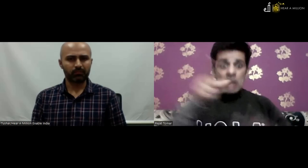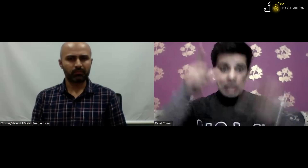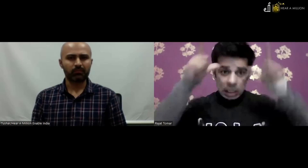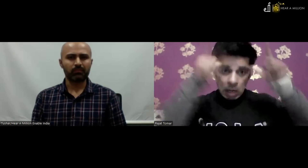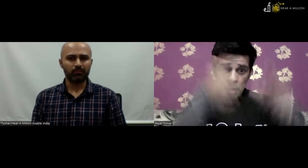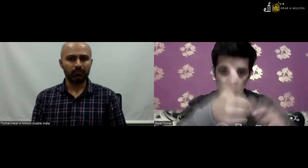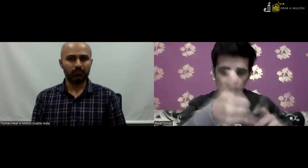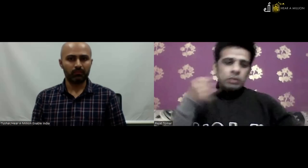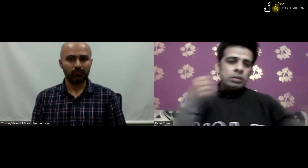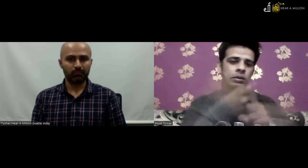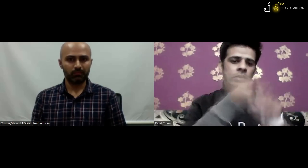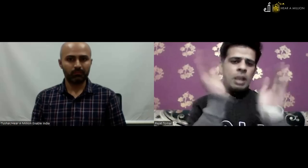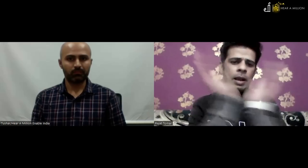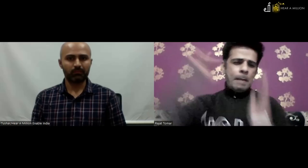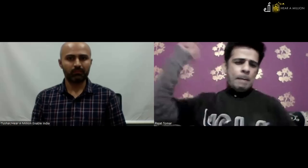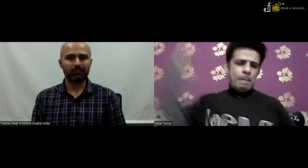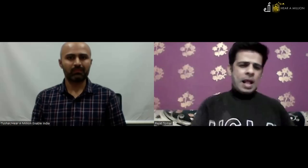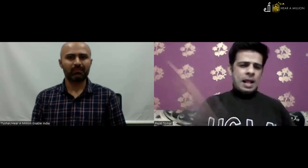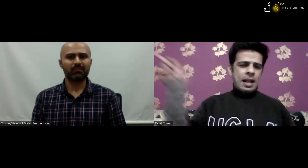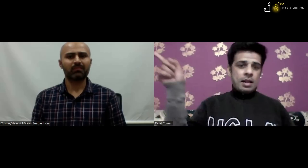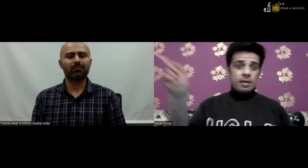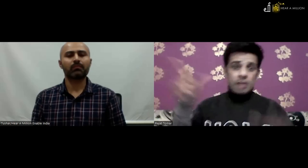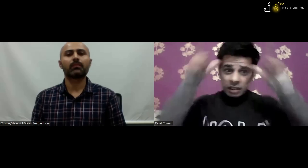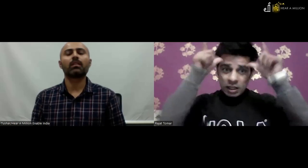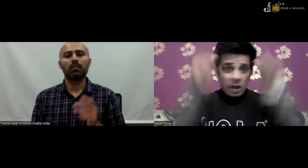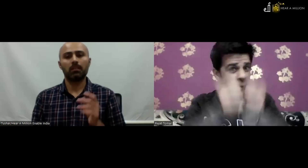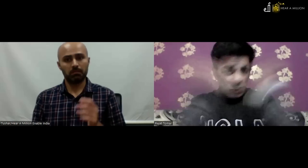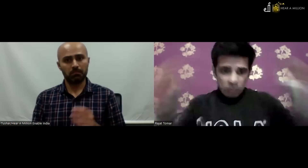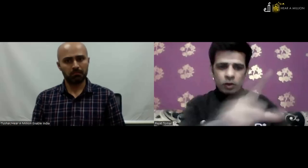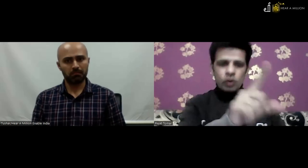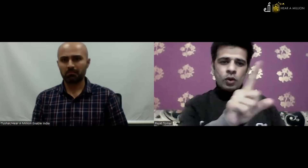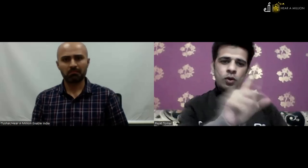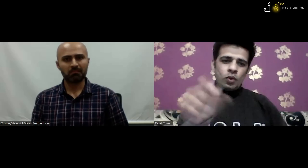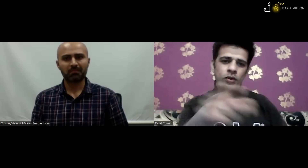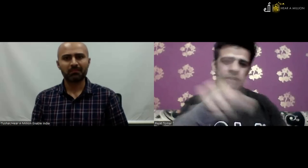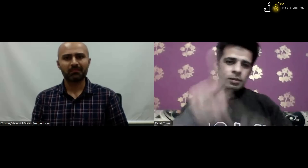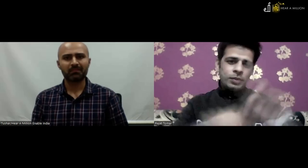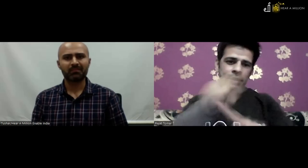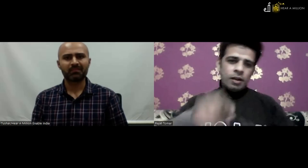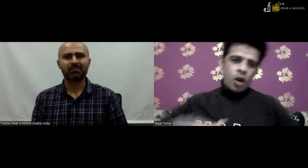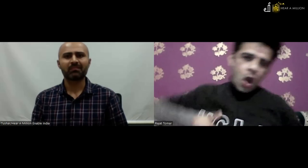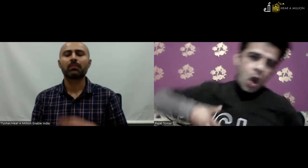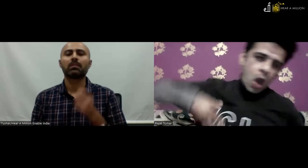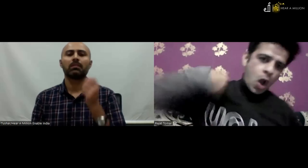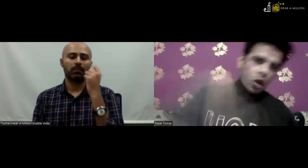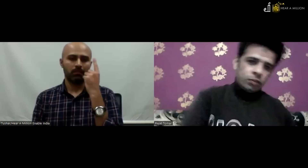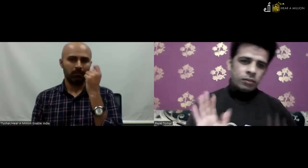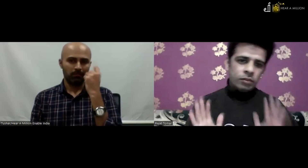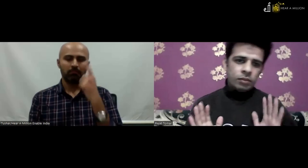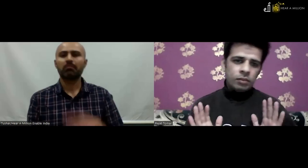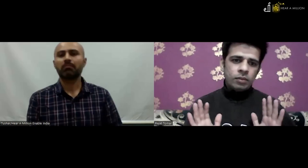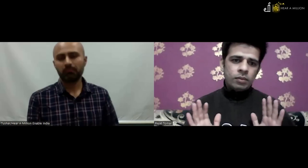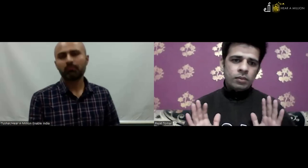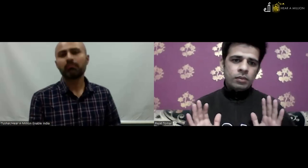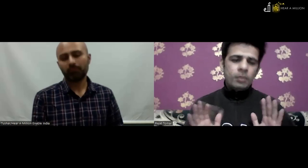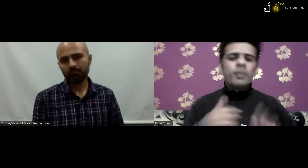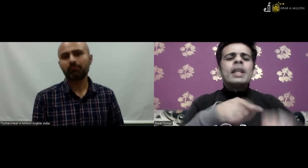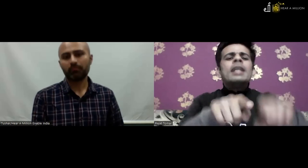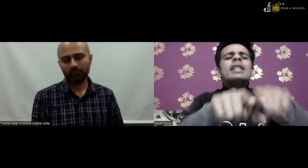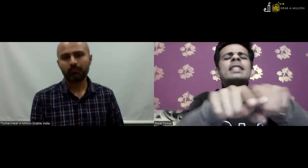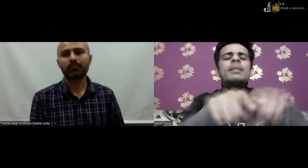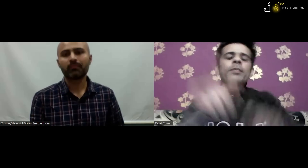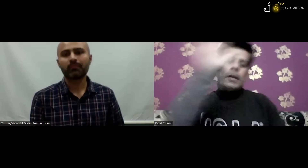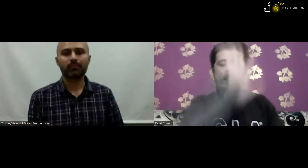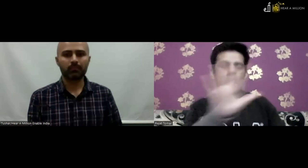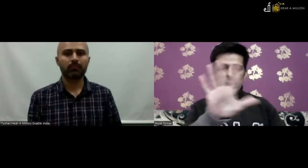whether if I met with another vehicle, met with an accident with the another vehicle, then what would happen. So they said, then you